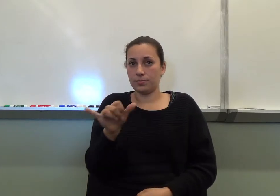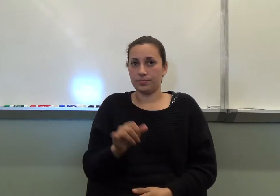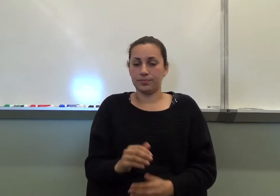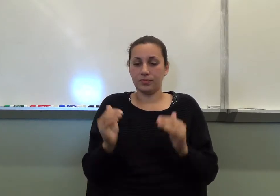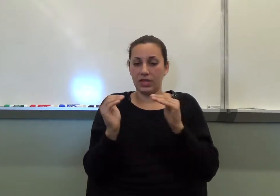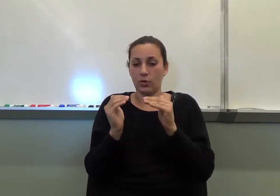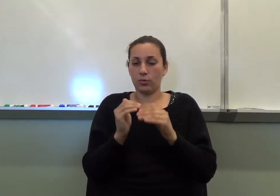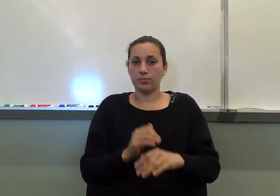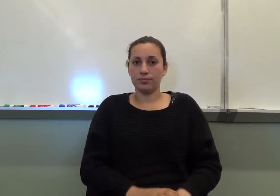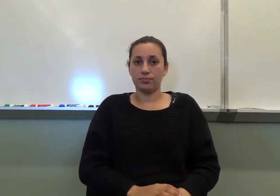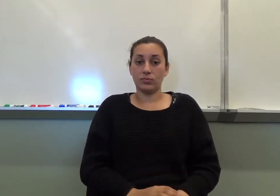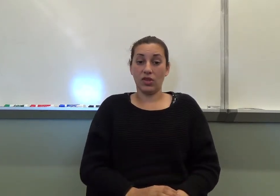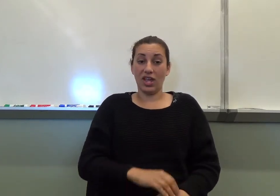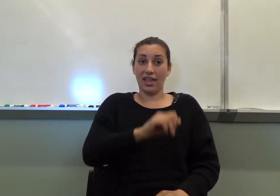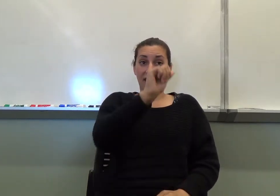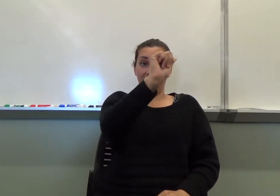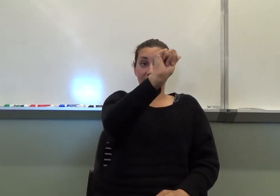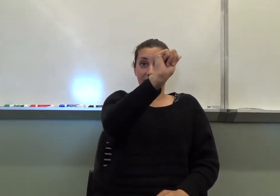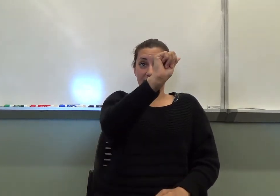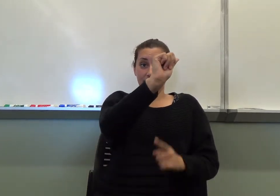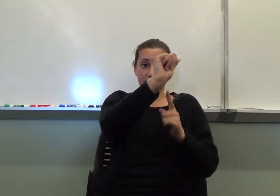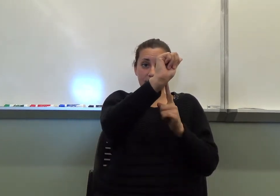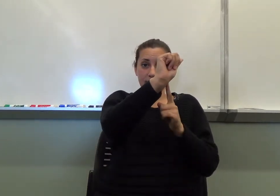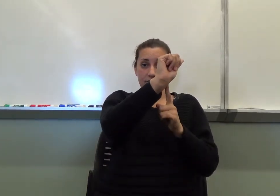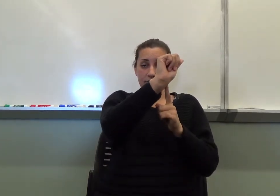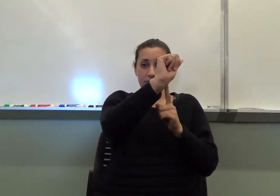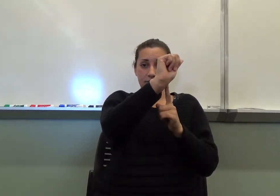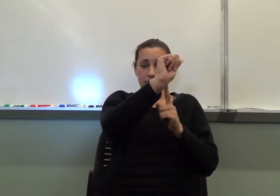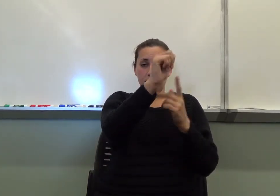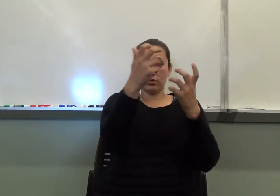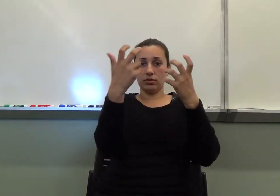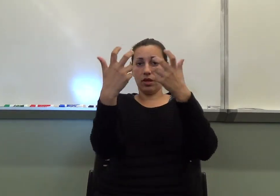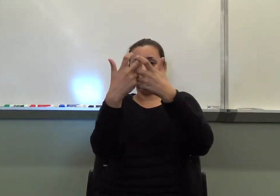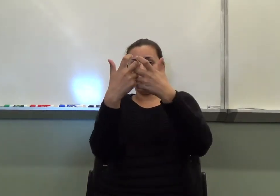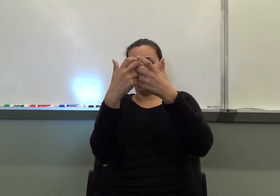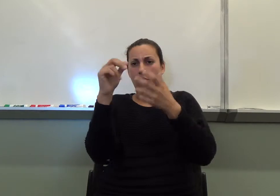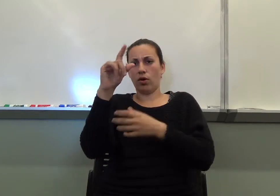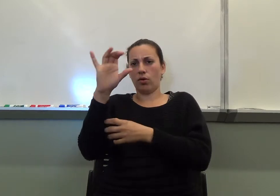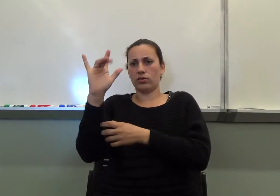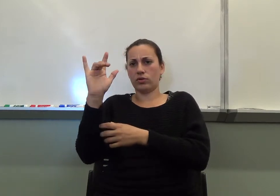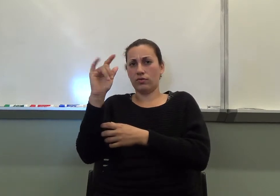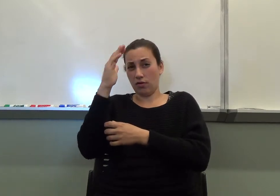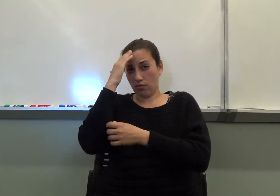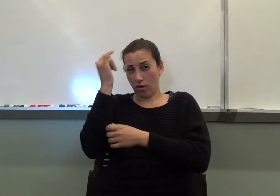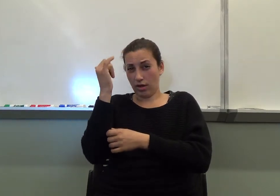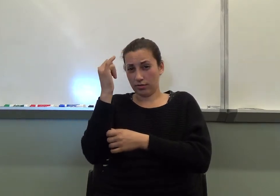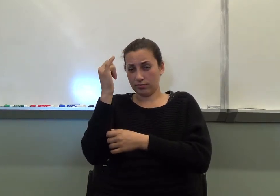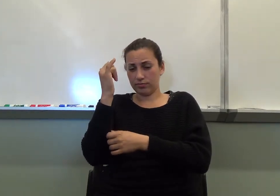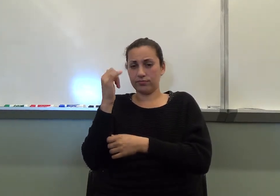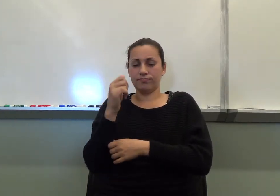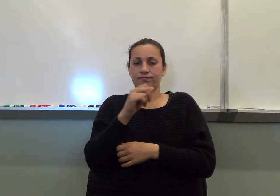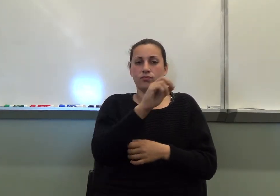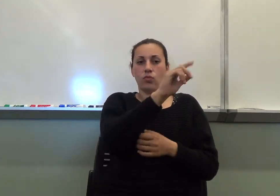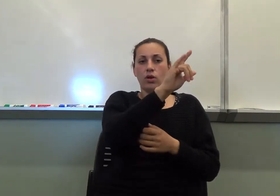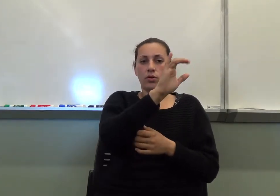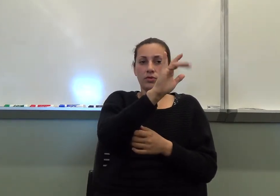Now that A up there is going to be the supplement of 125. Why? Because the two of them add up to 180. Straight line is